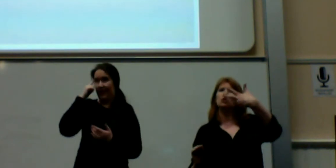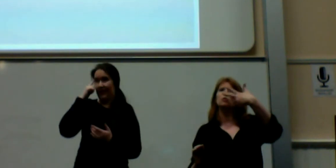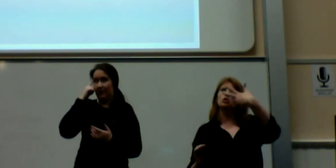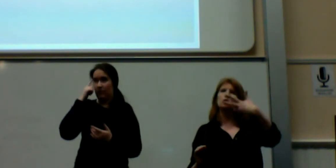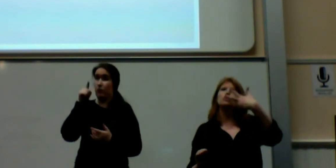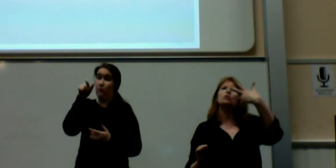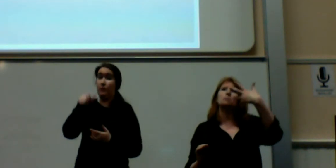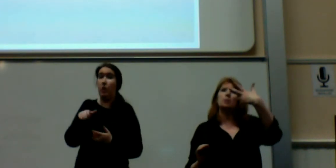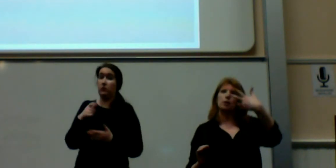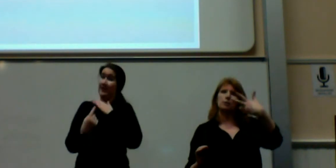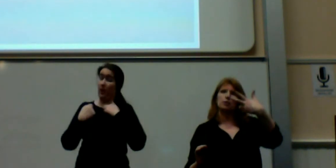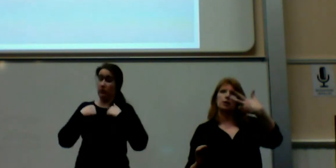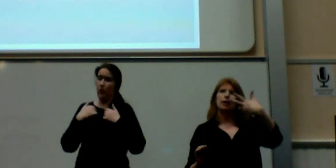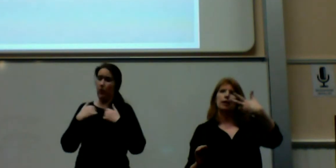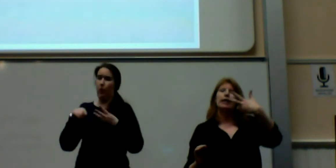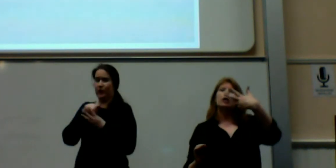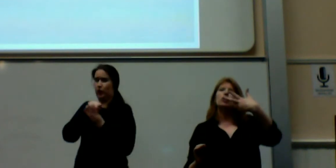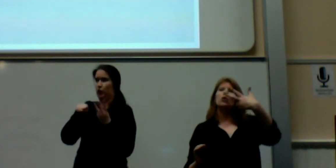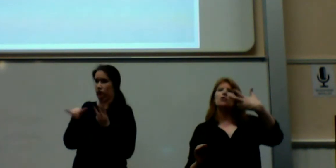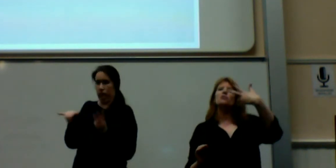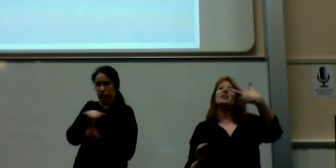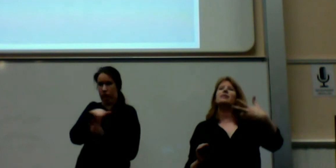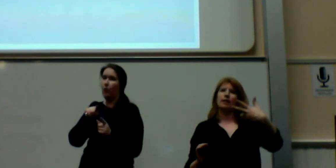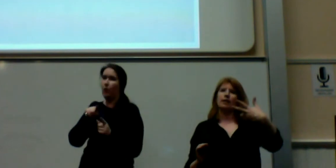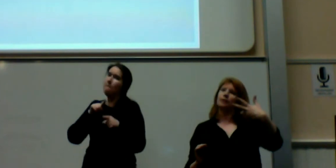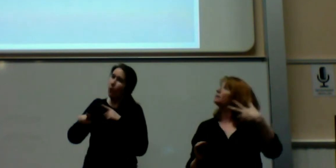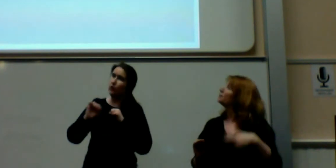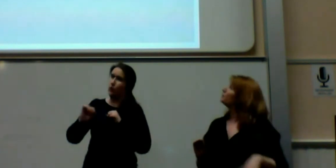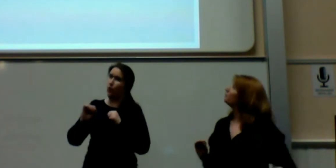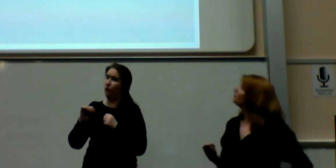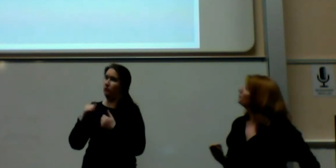do you use the most in your reasoning?